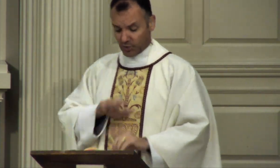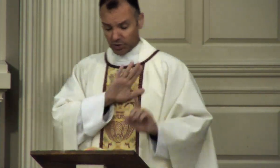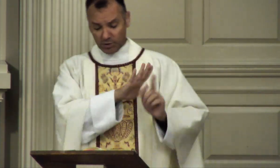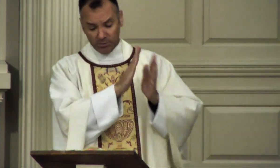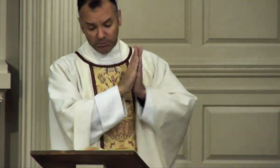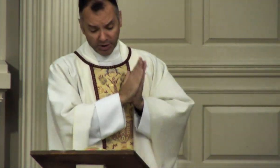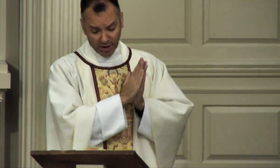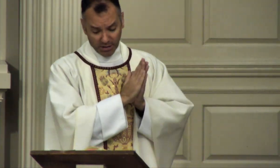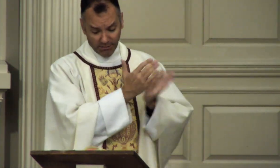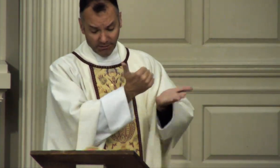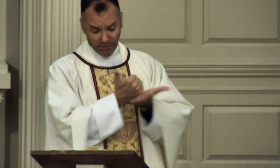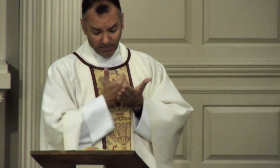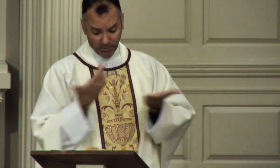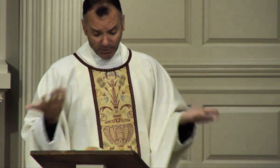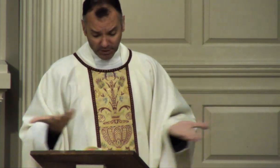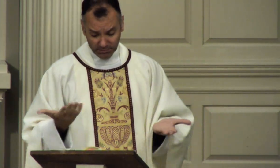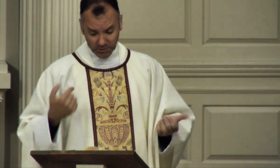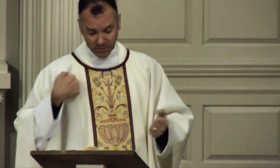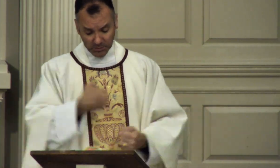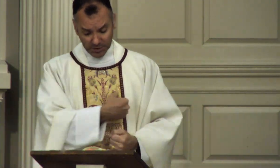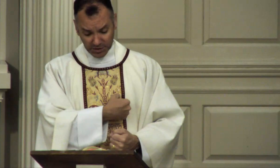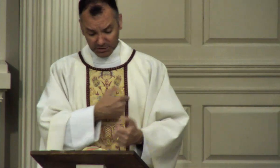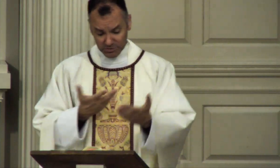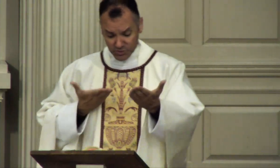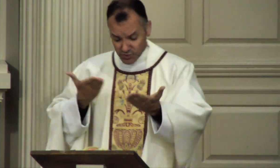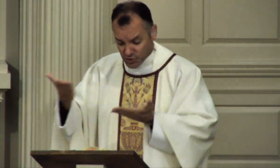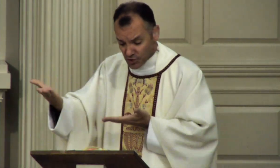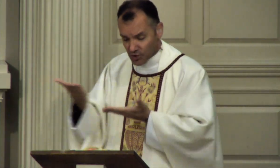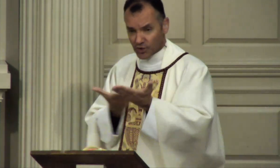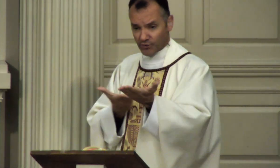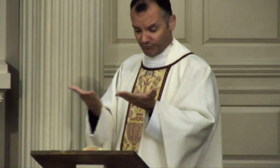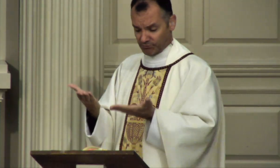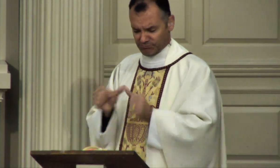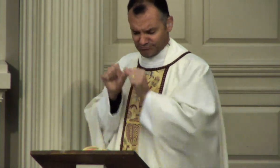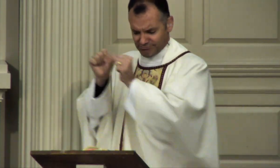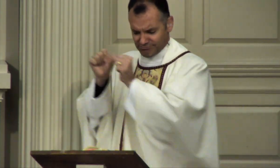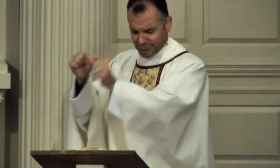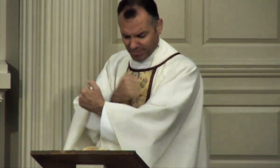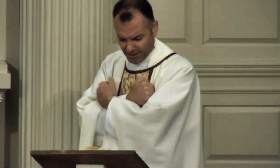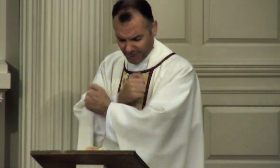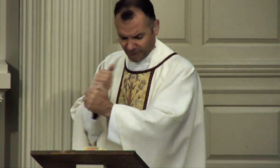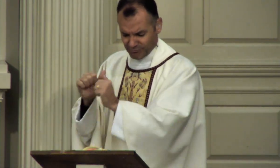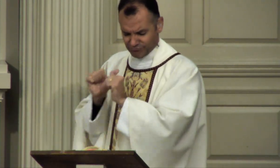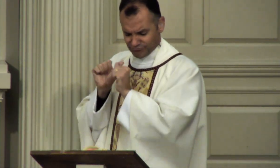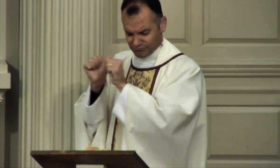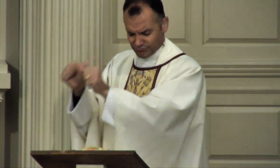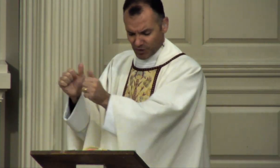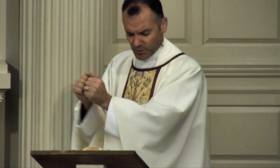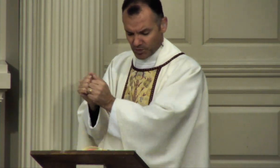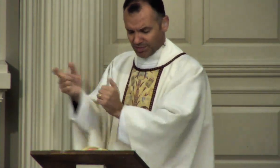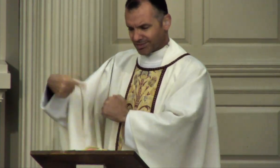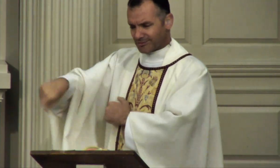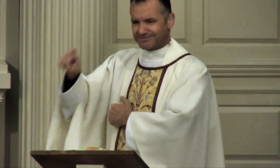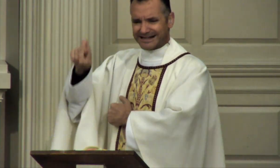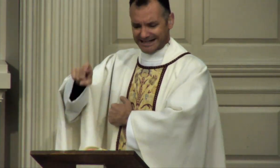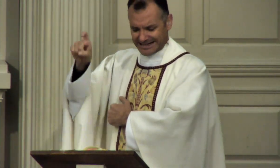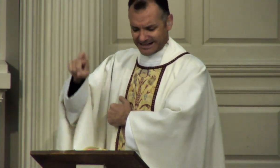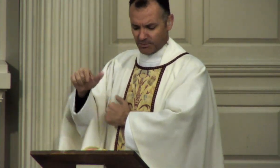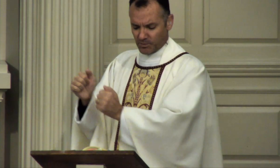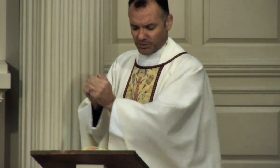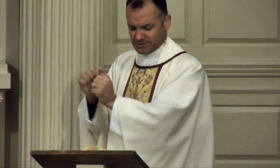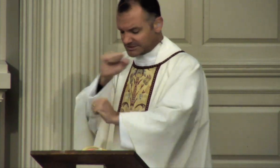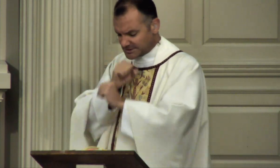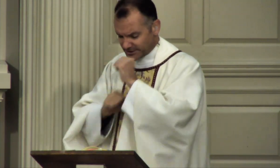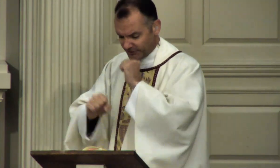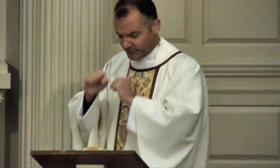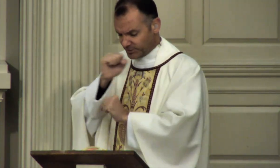grant through her intercession that we may serve with unfailing charity the needy